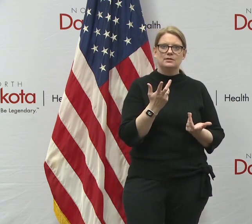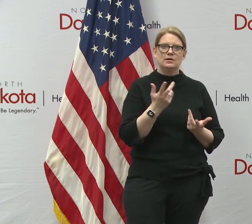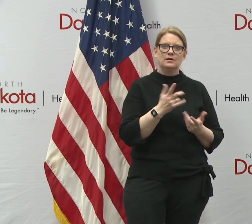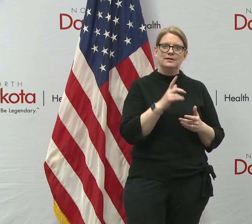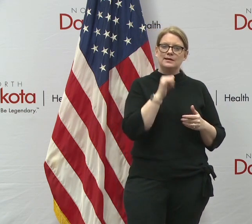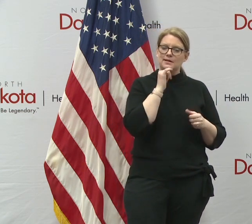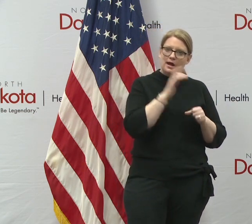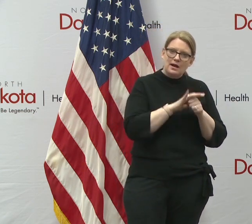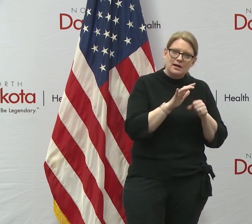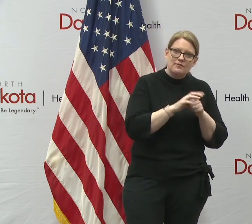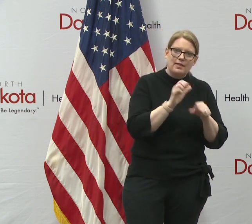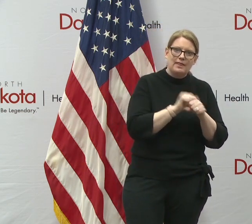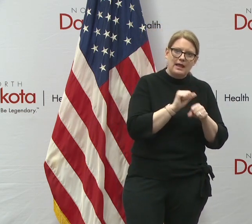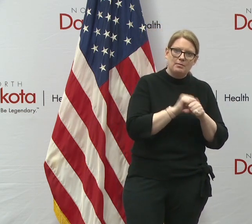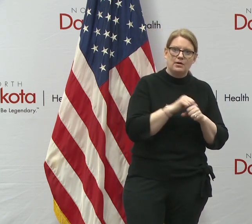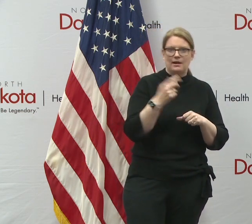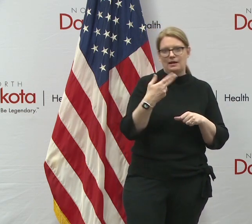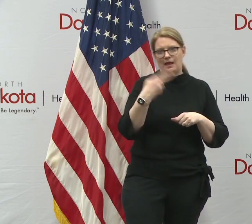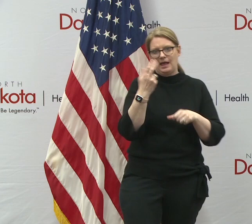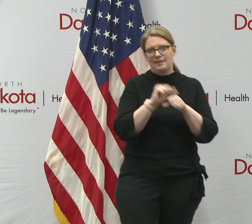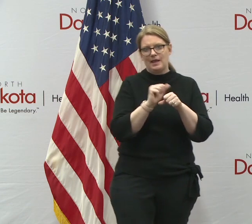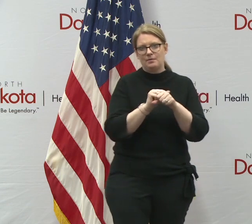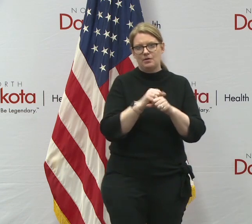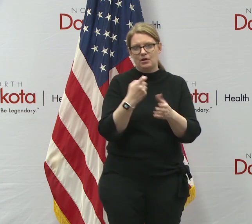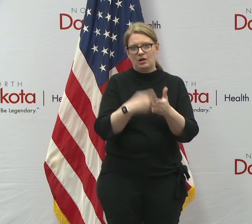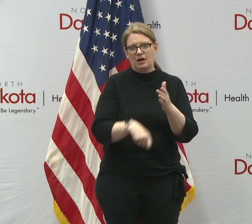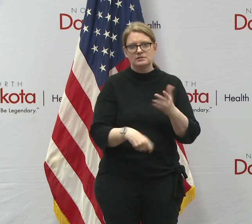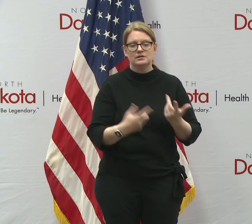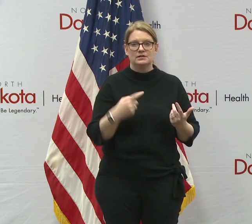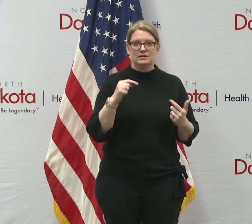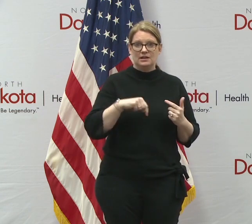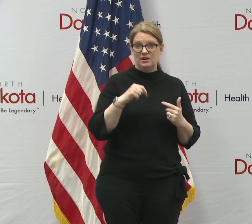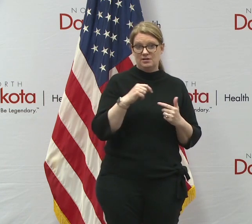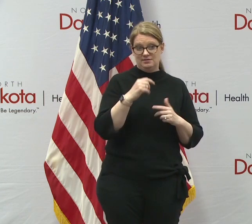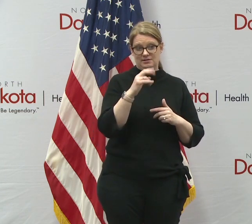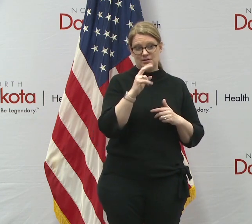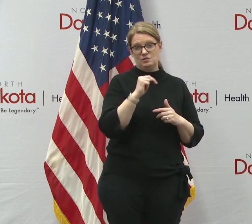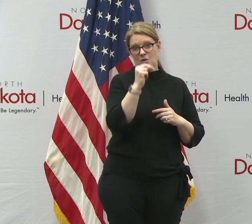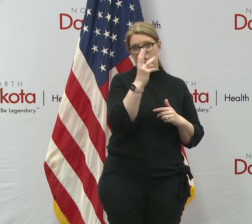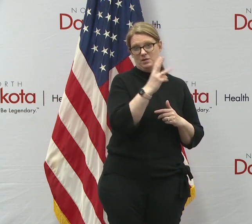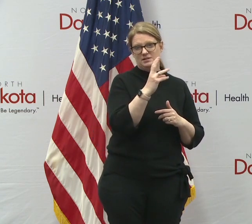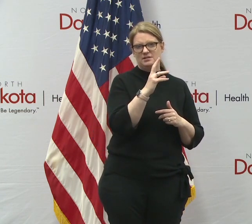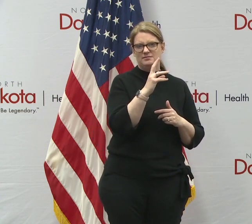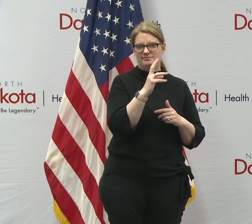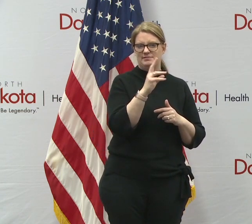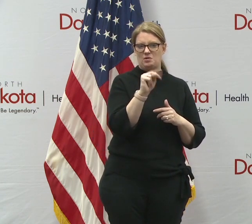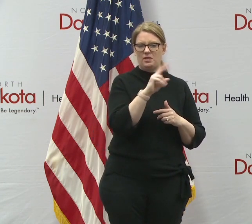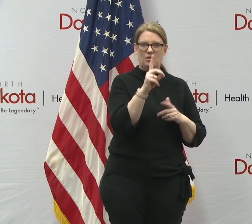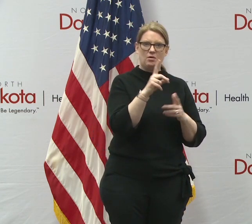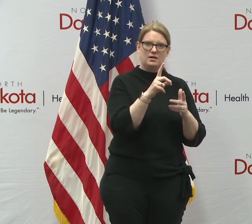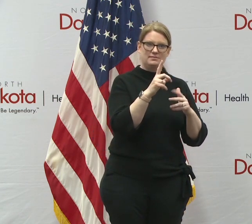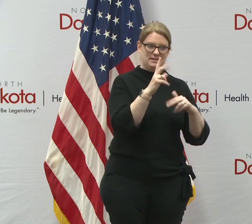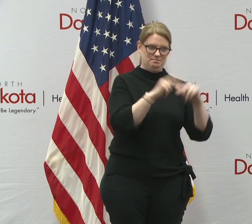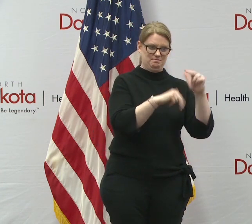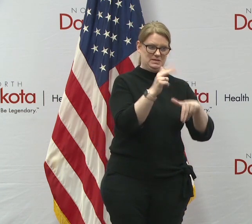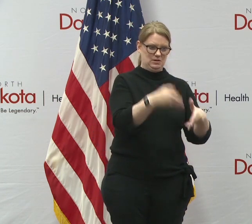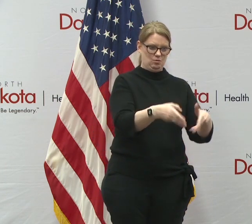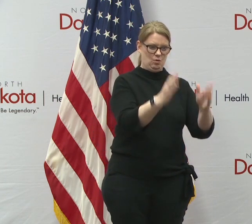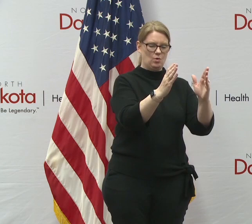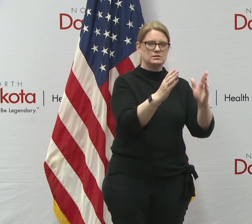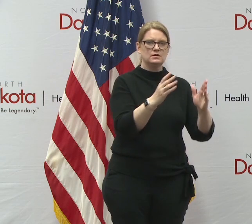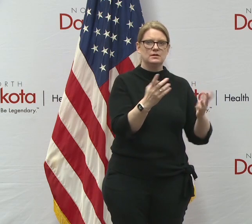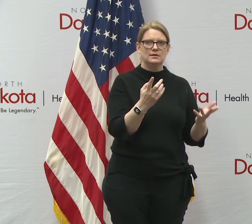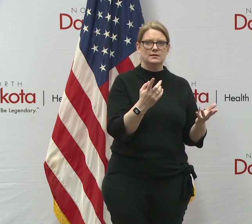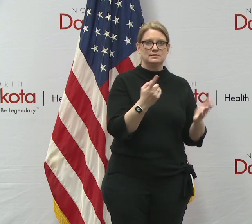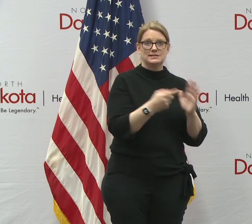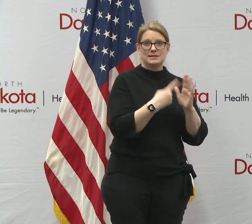labor costs. I mean, when we've built sections of road in northwestern North Dakota in the last few years, we've been paying, what some might